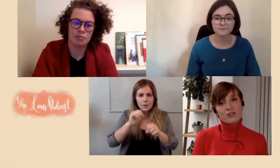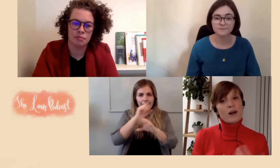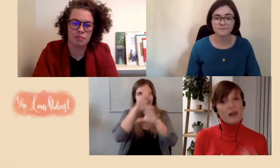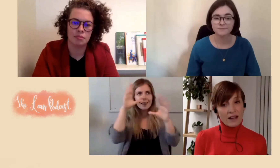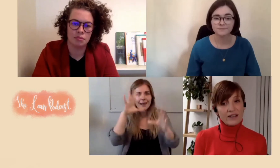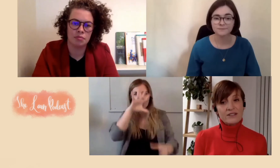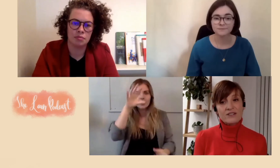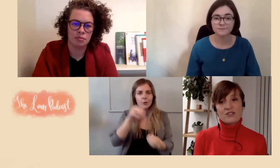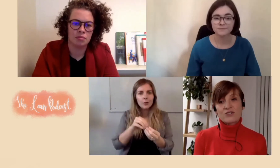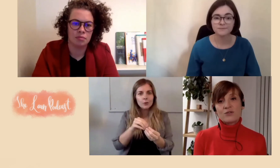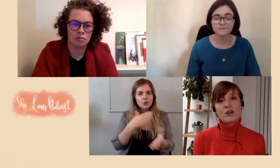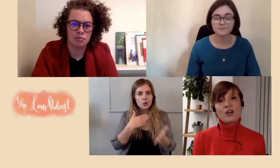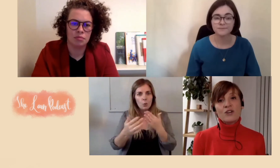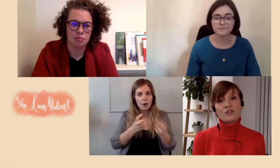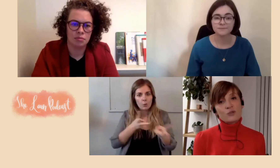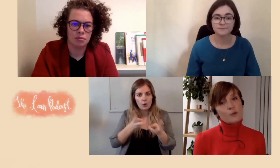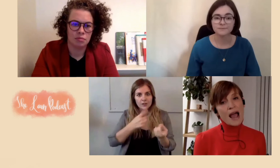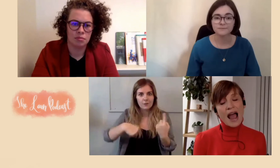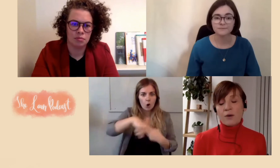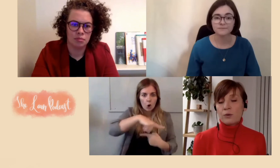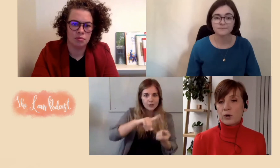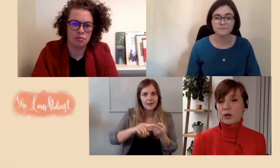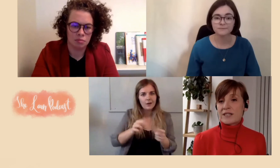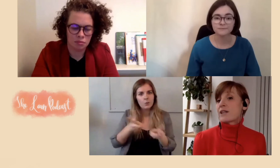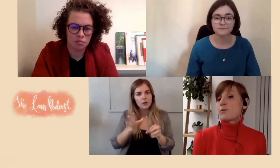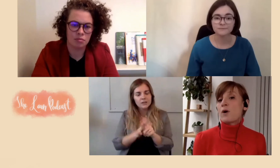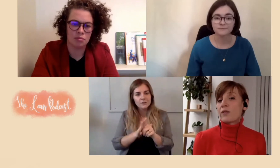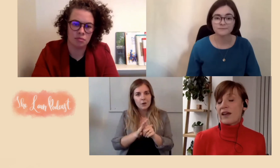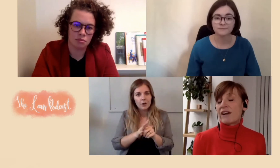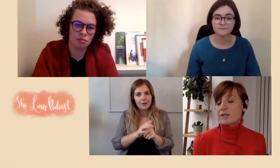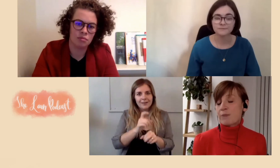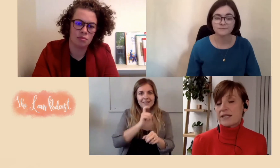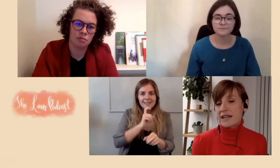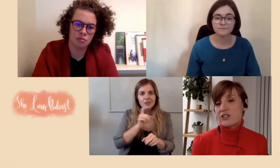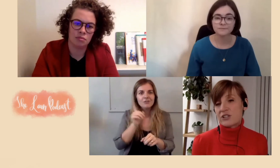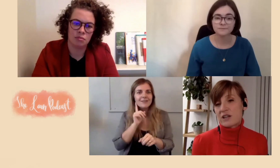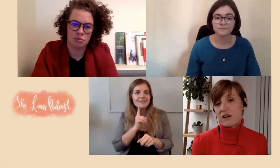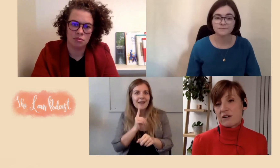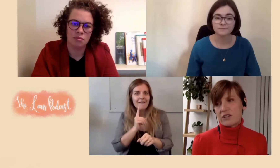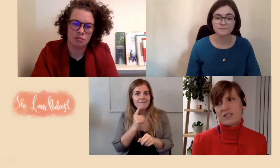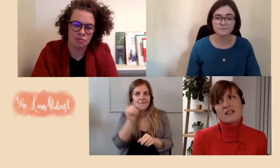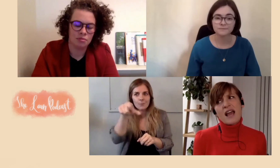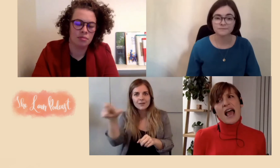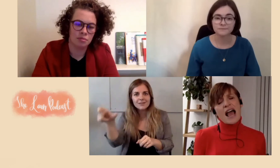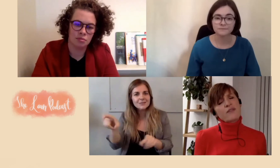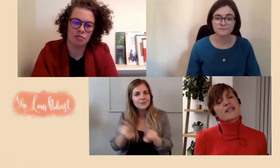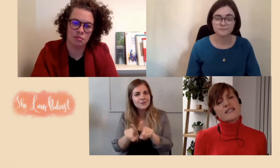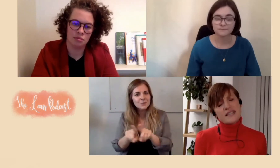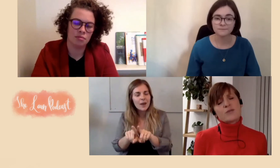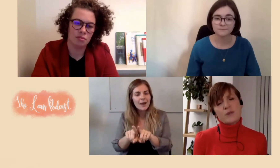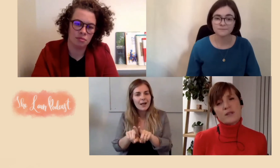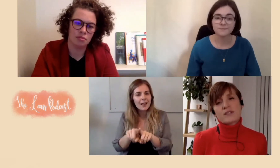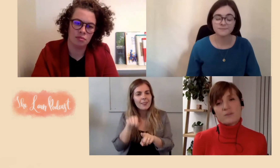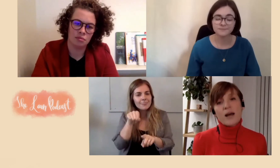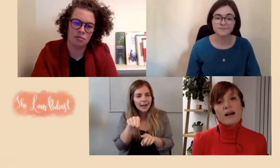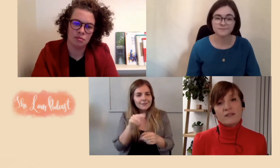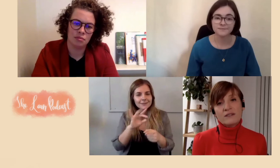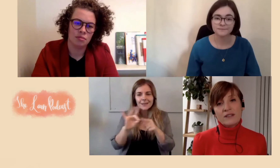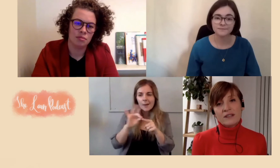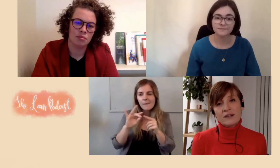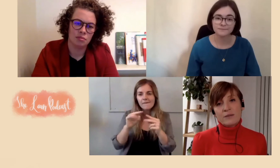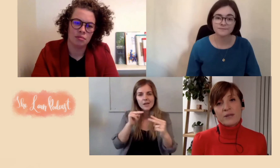some conclusion of what works for us and what works for those that we work with as well. And it's about negotiating, isn't it? It's